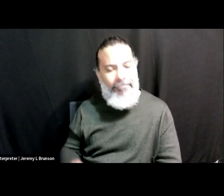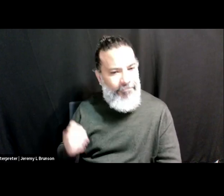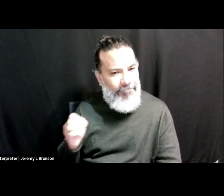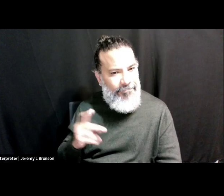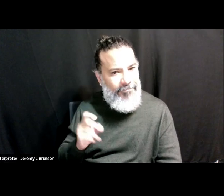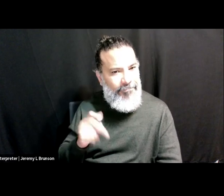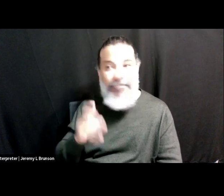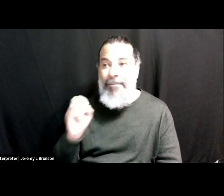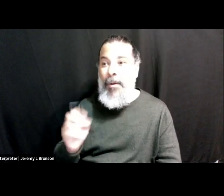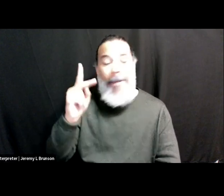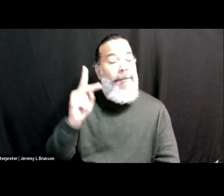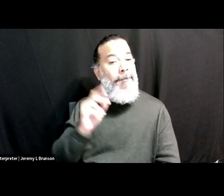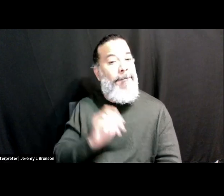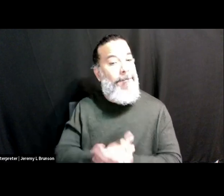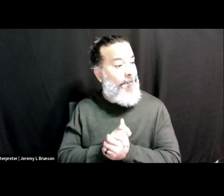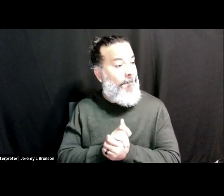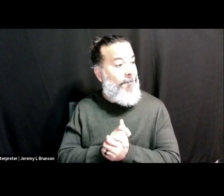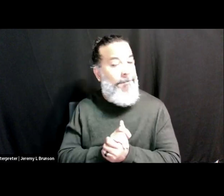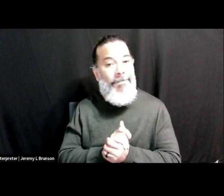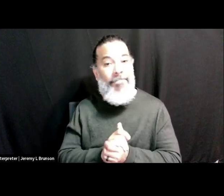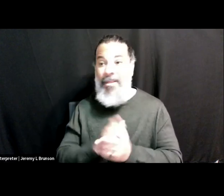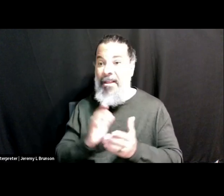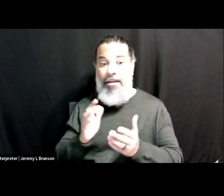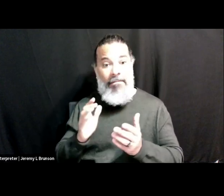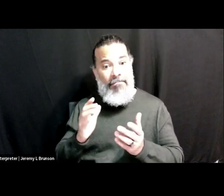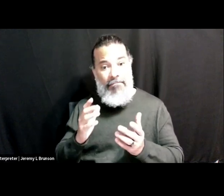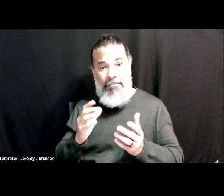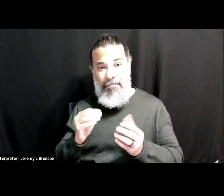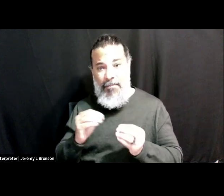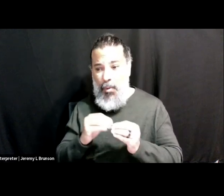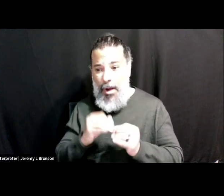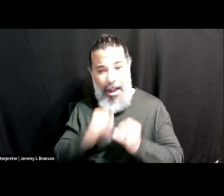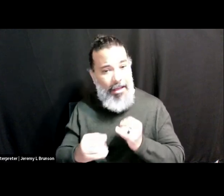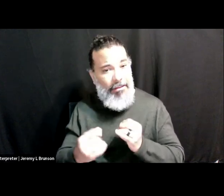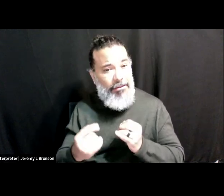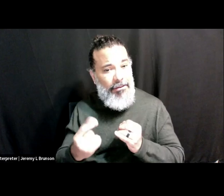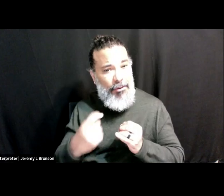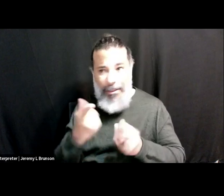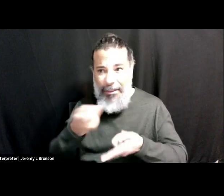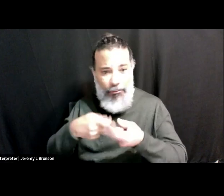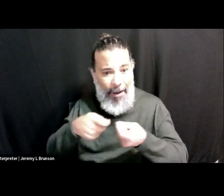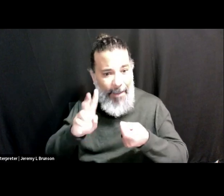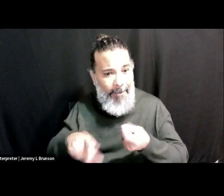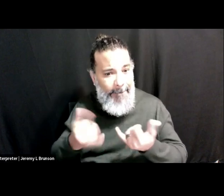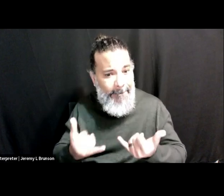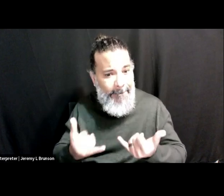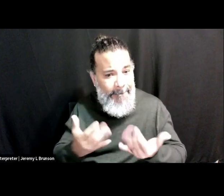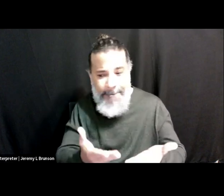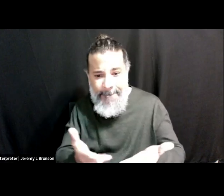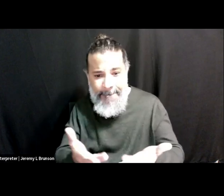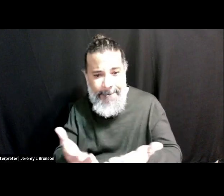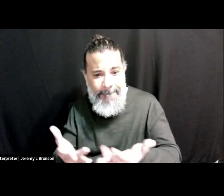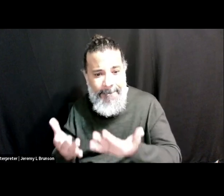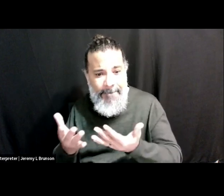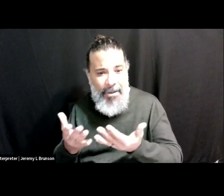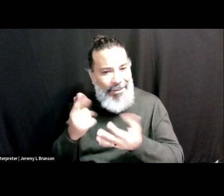All right. So if anybody has maybe one last question, we need to wrap up at this point. One